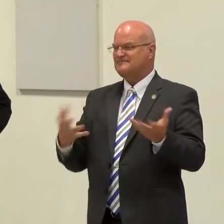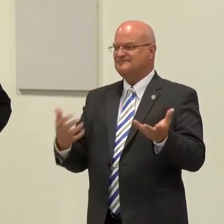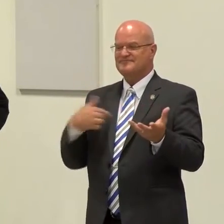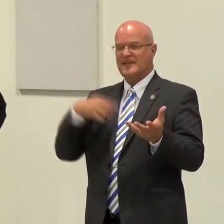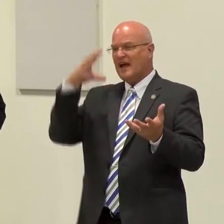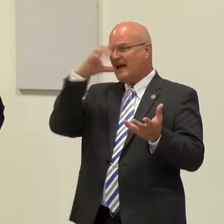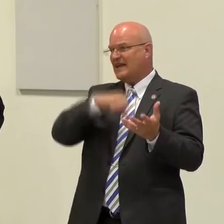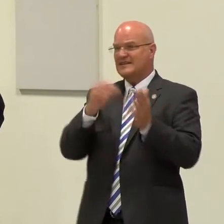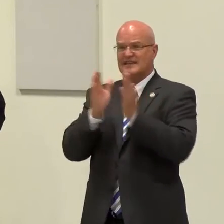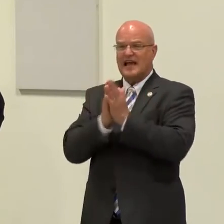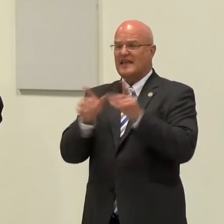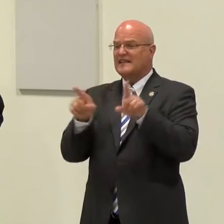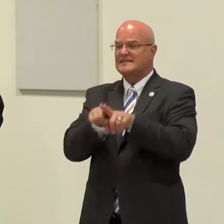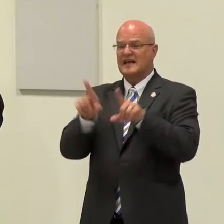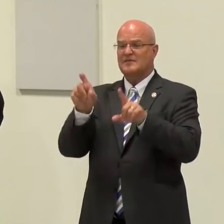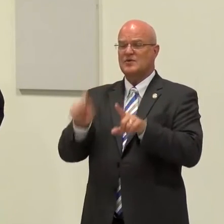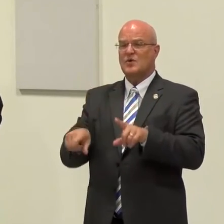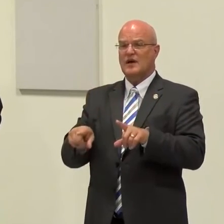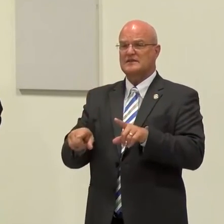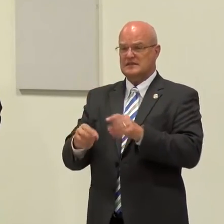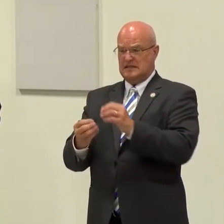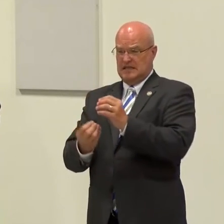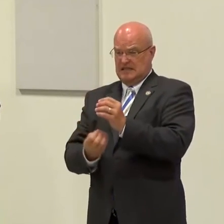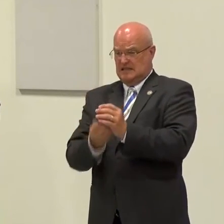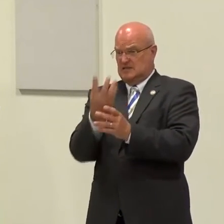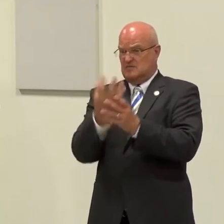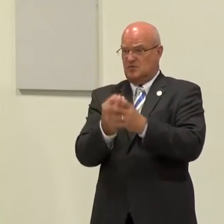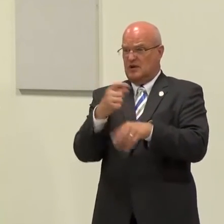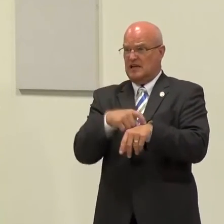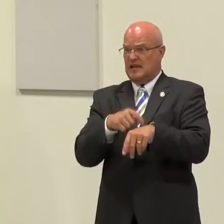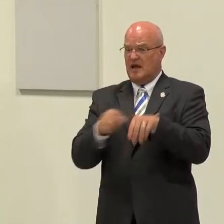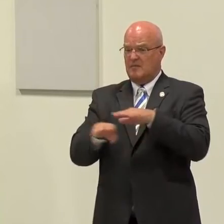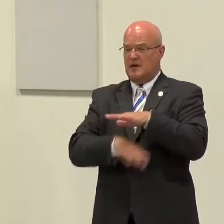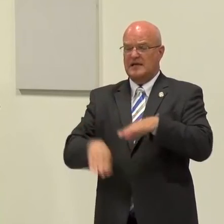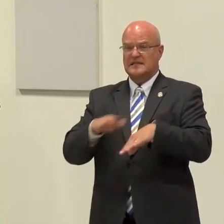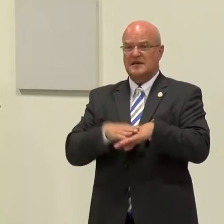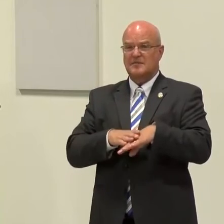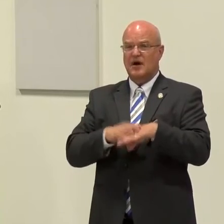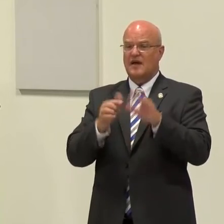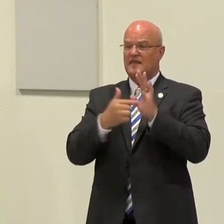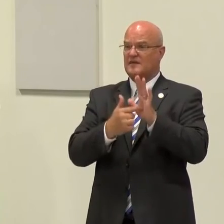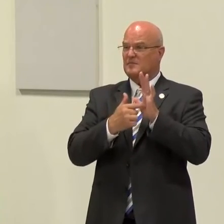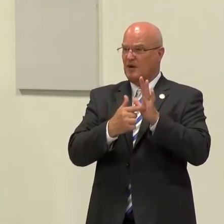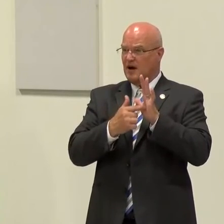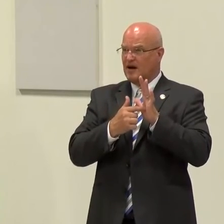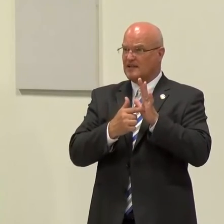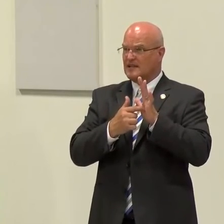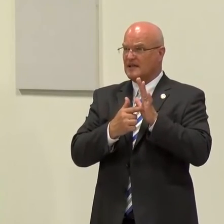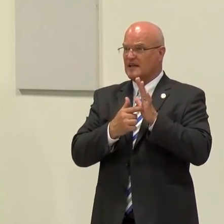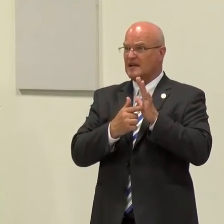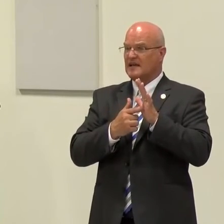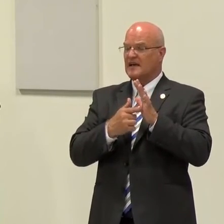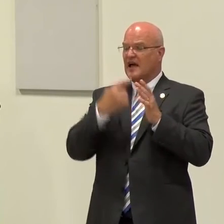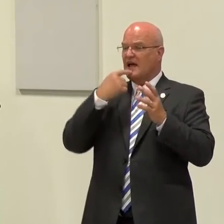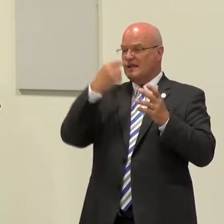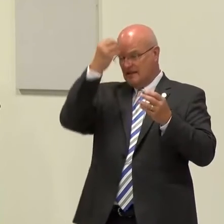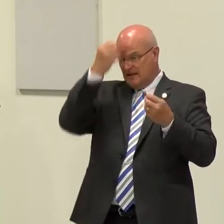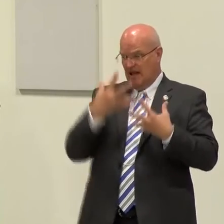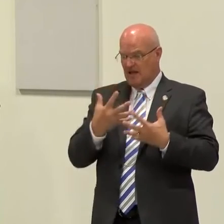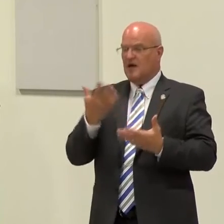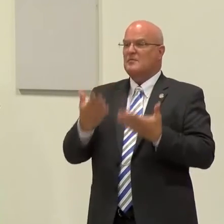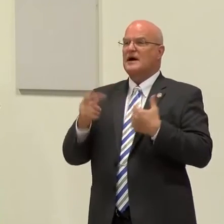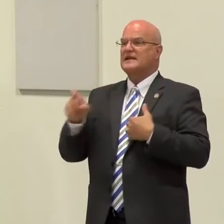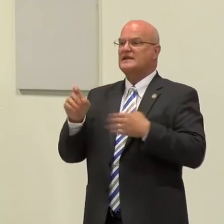I guess you can ask the same question in the spring based upon the modeling. They were telling us we might